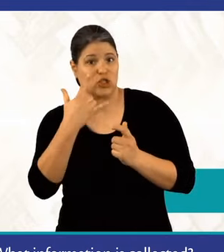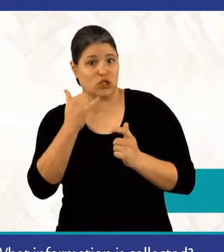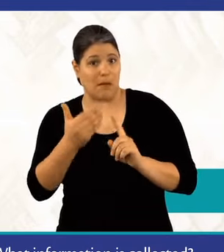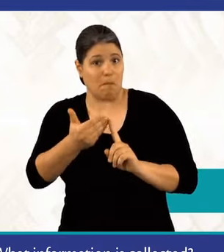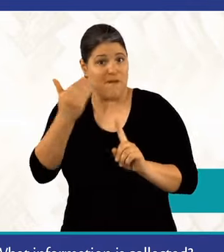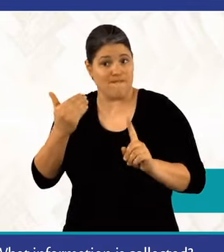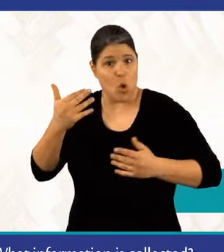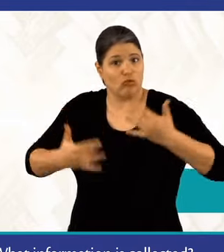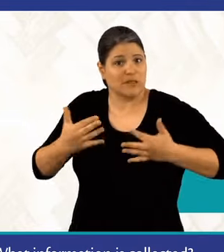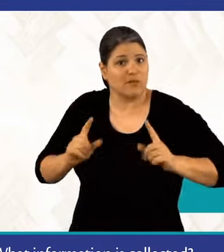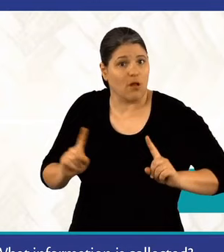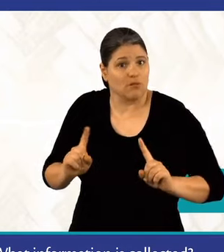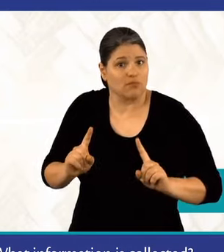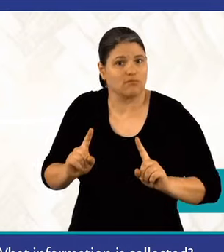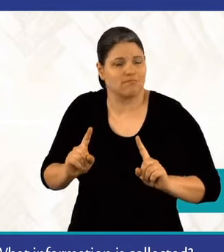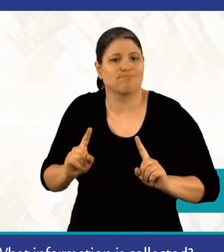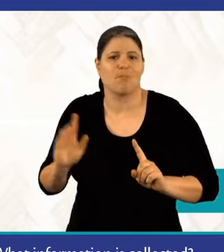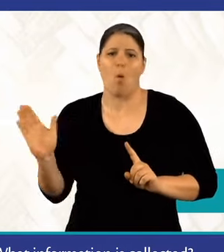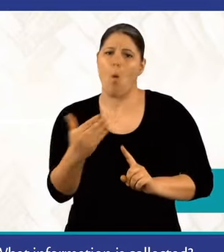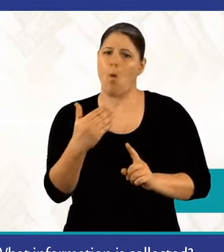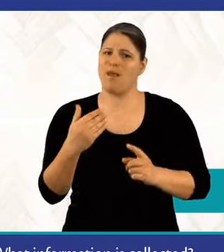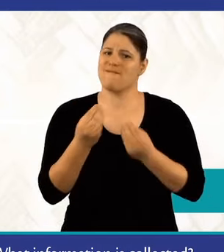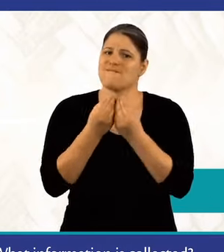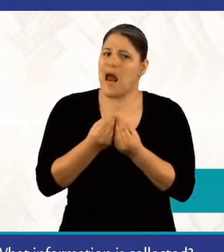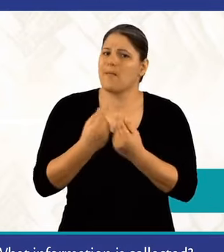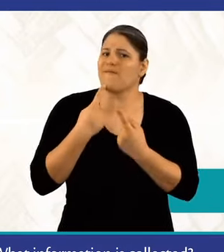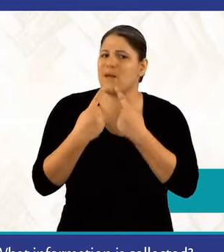cervical results, and any treatment details.